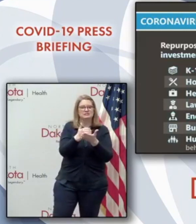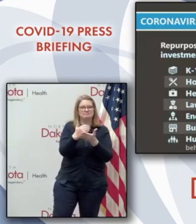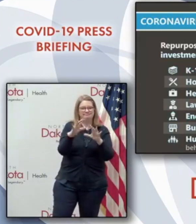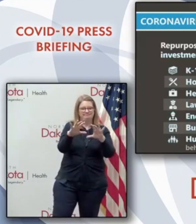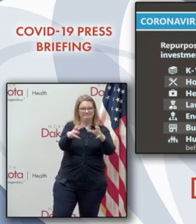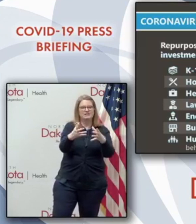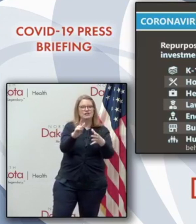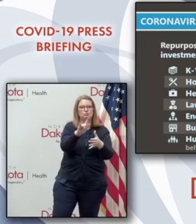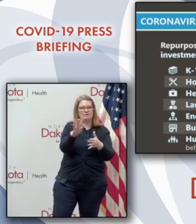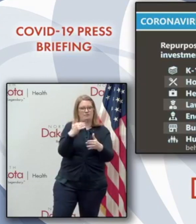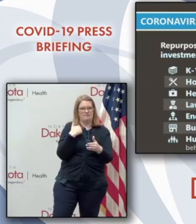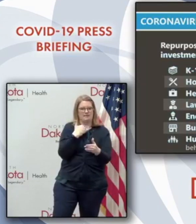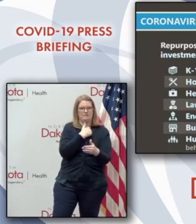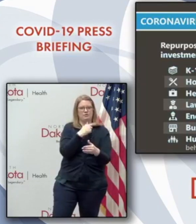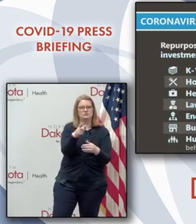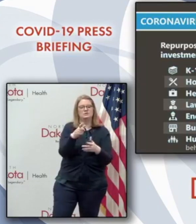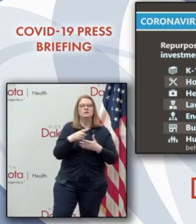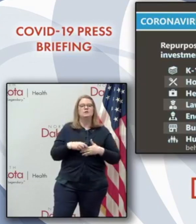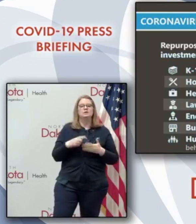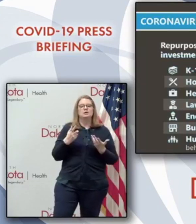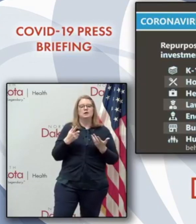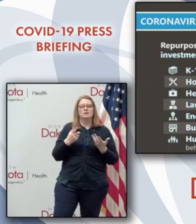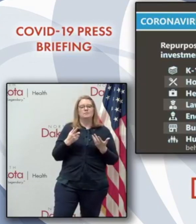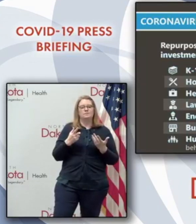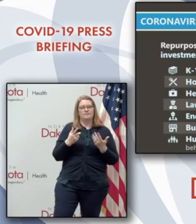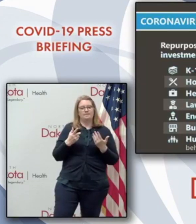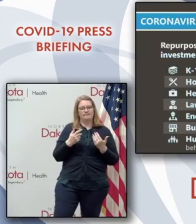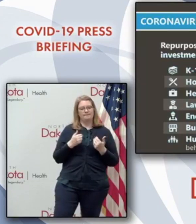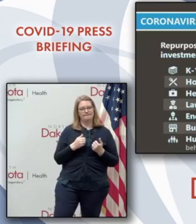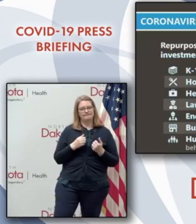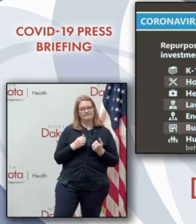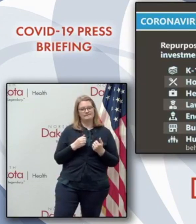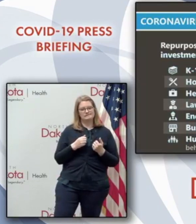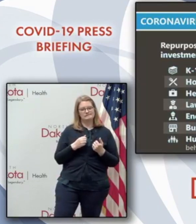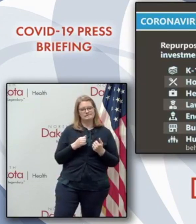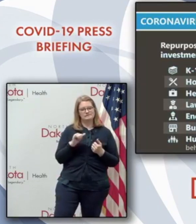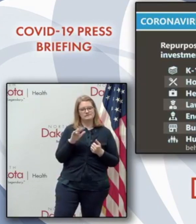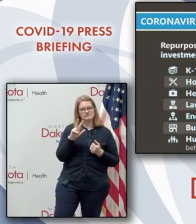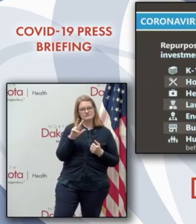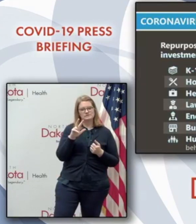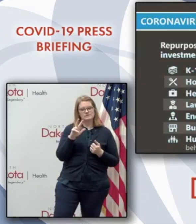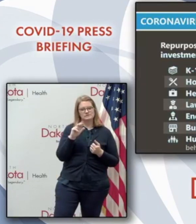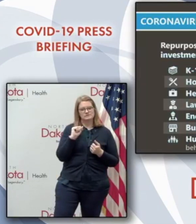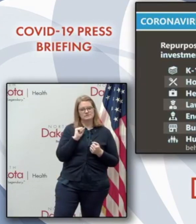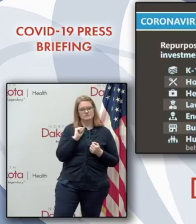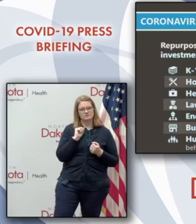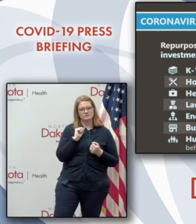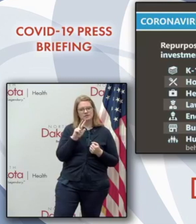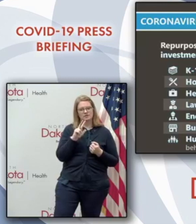today, approvals that came out, we're going forward, is